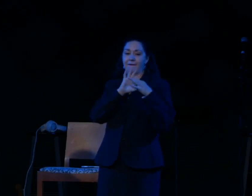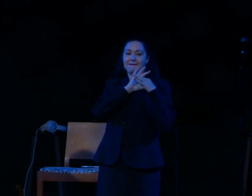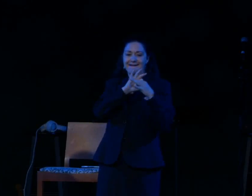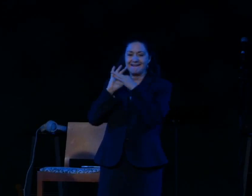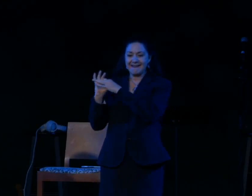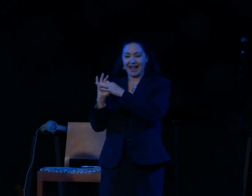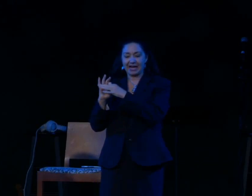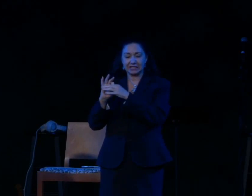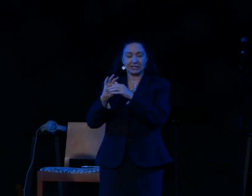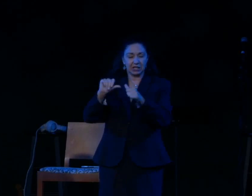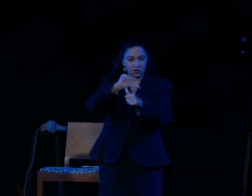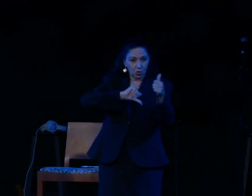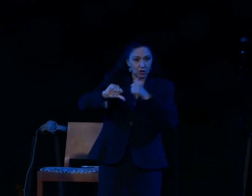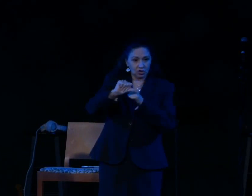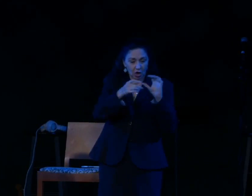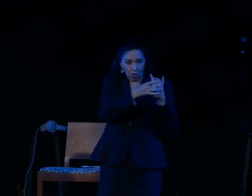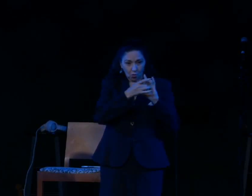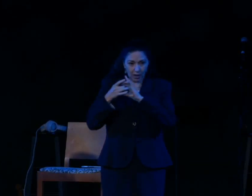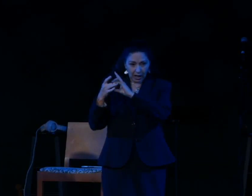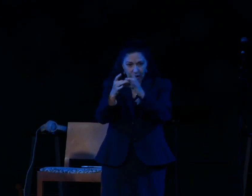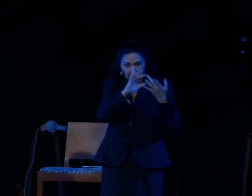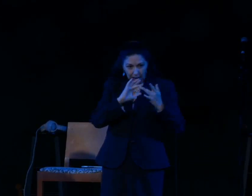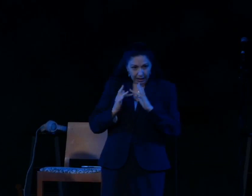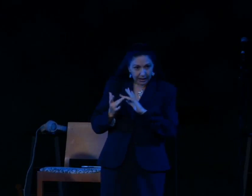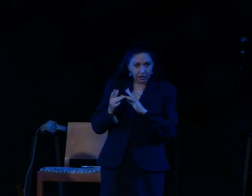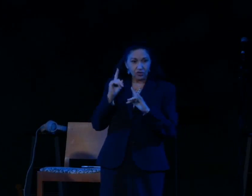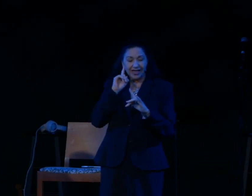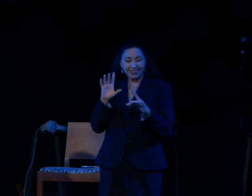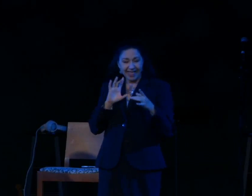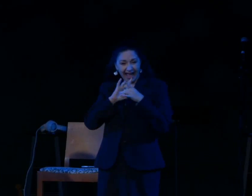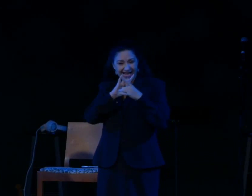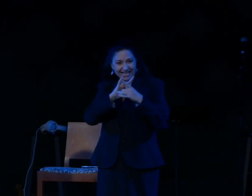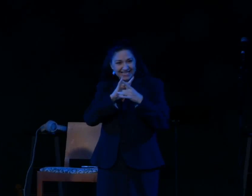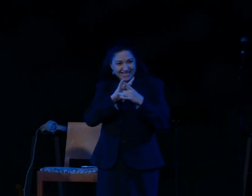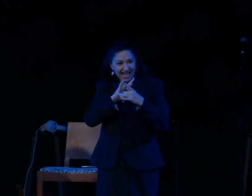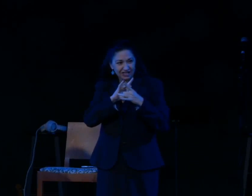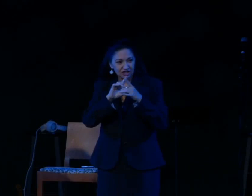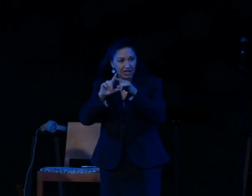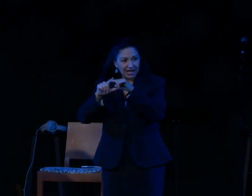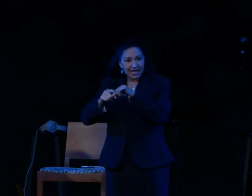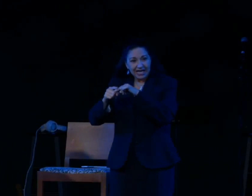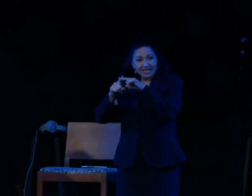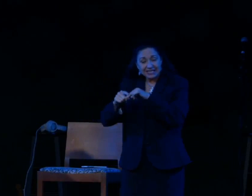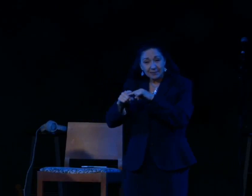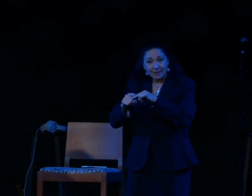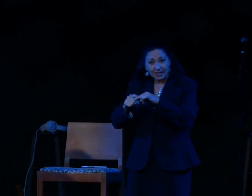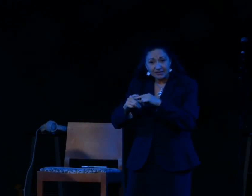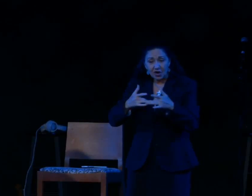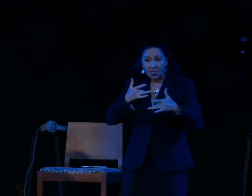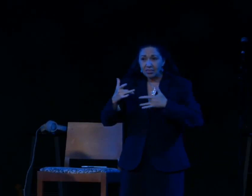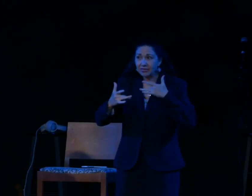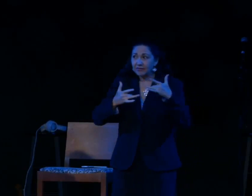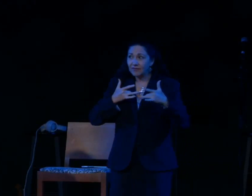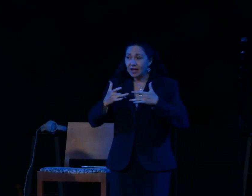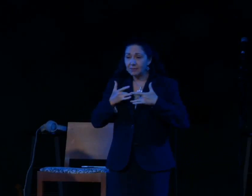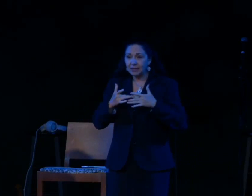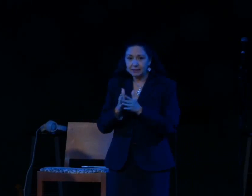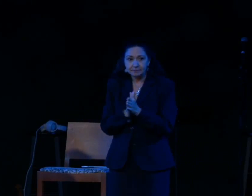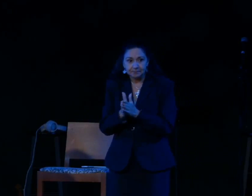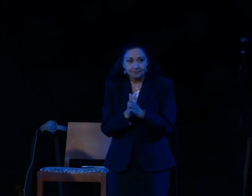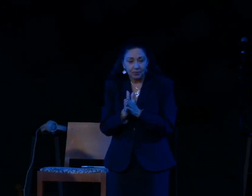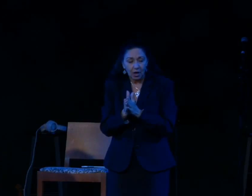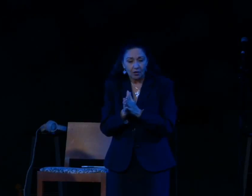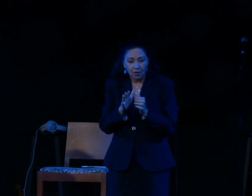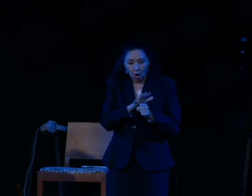that we are a connectional church, and that connection depends upon the vitality and the vibrancy